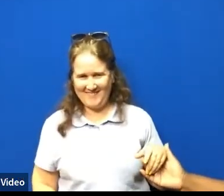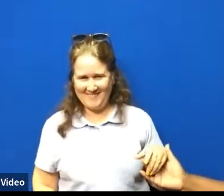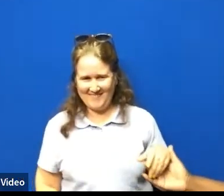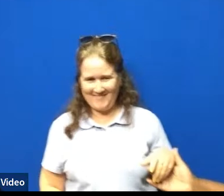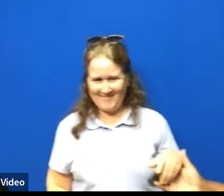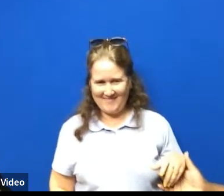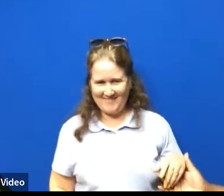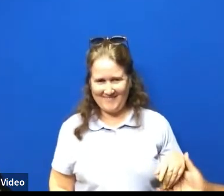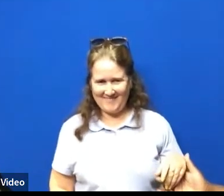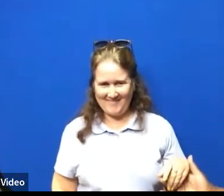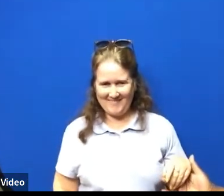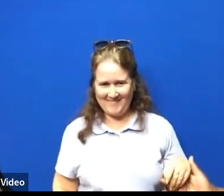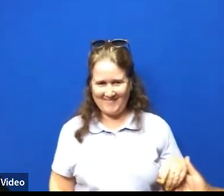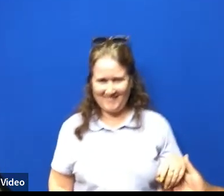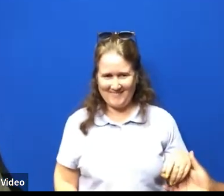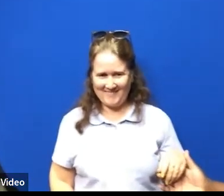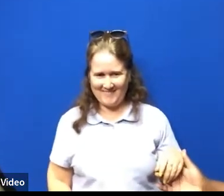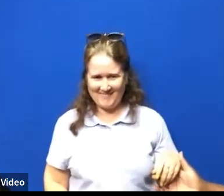Hello.